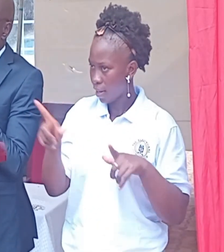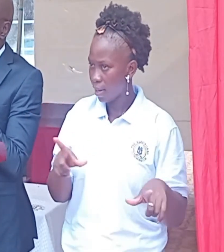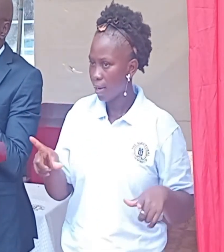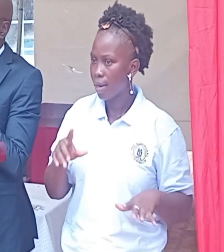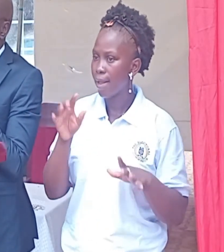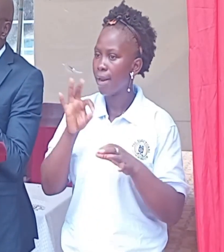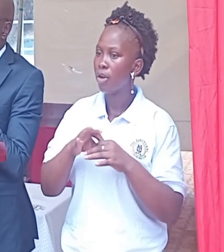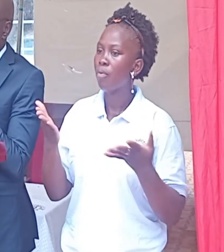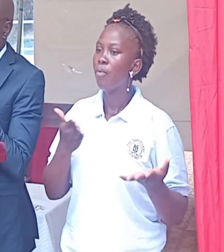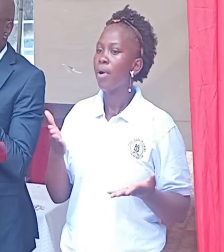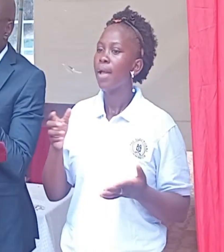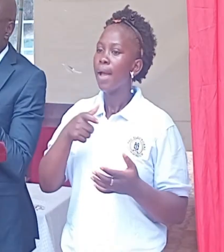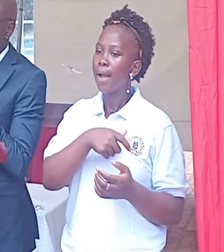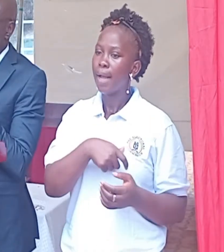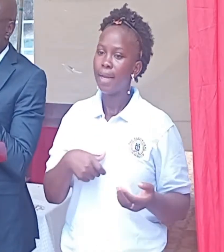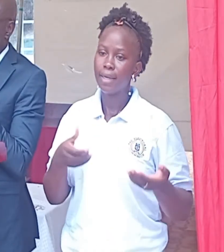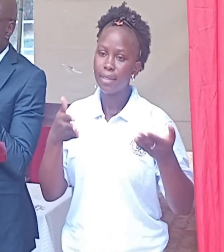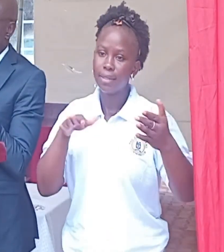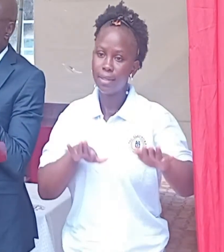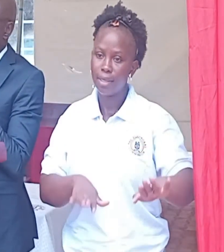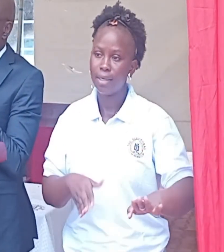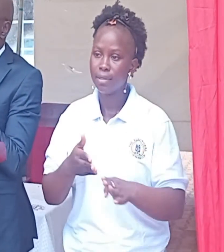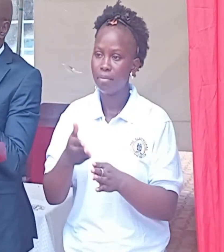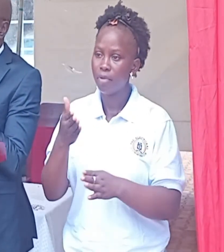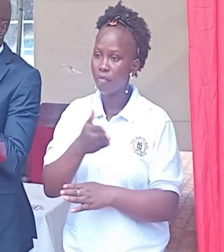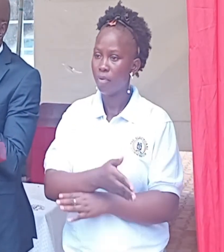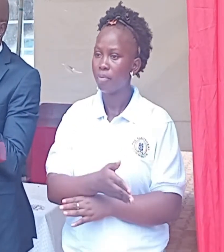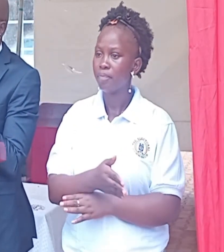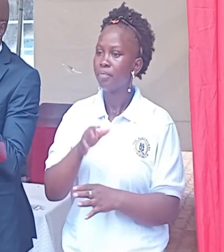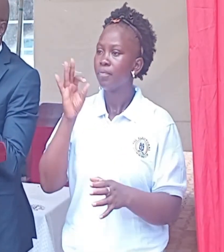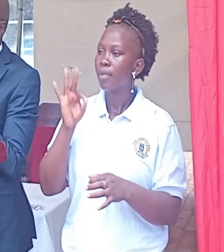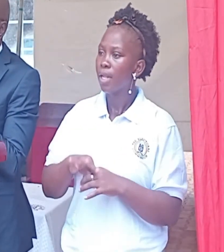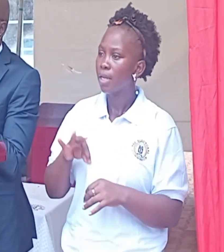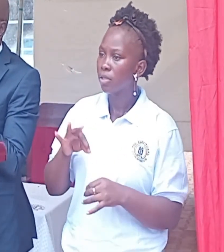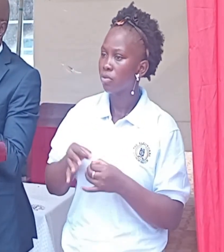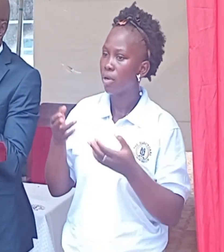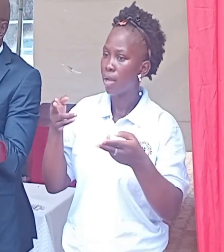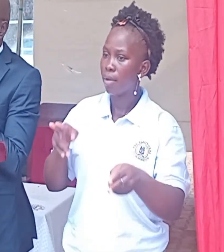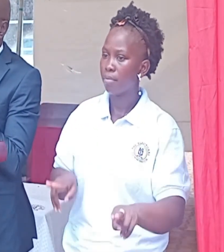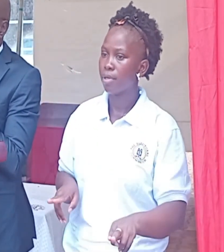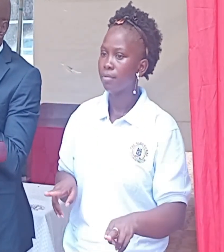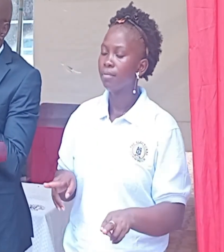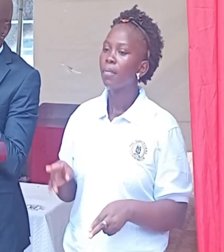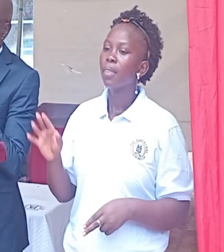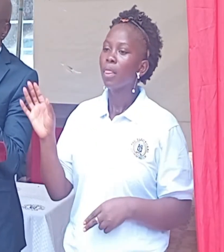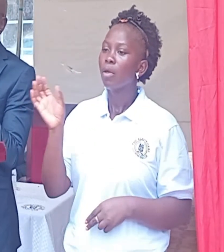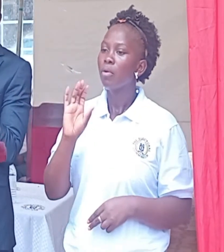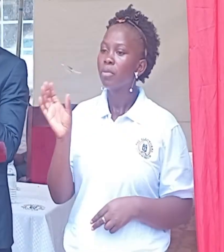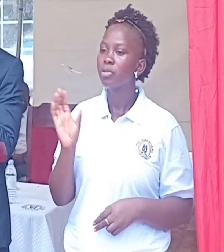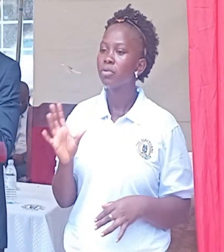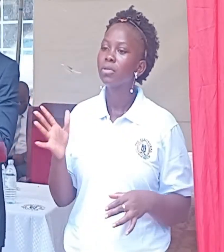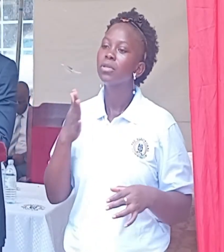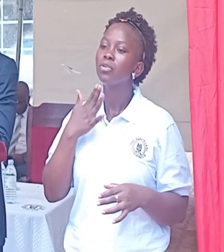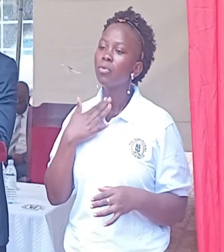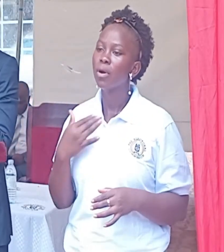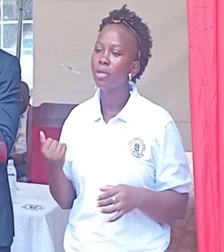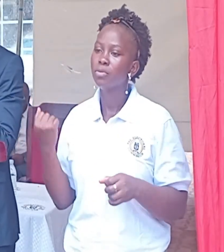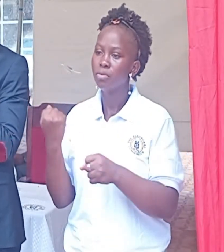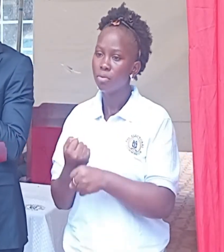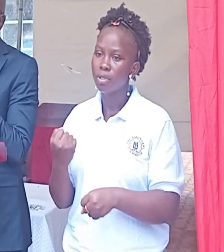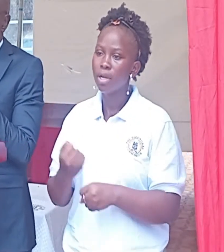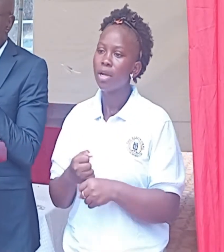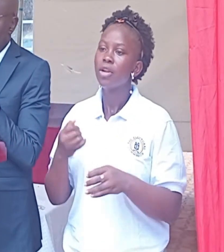way a candidate passes on before elections have taken place, the commission is required to conduct